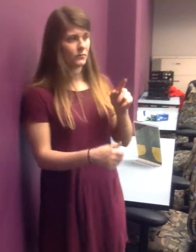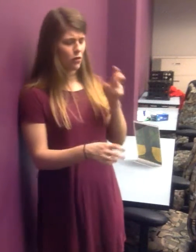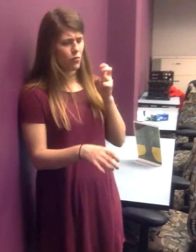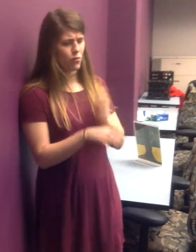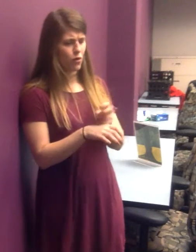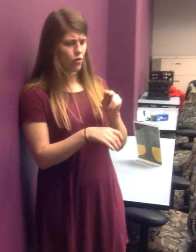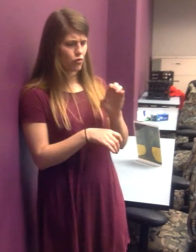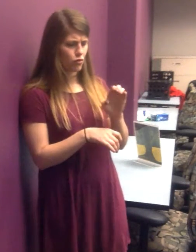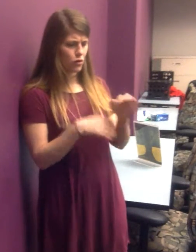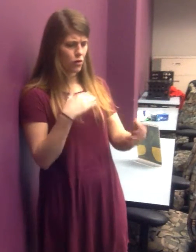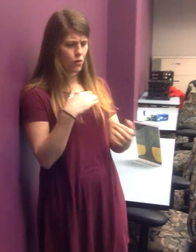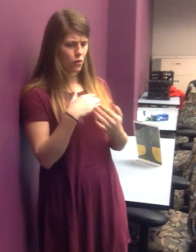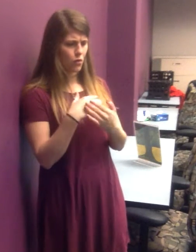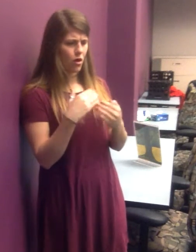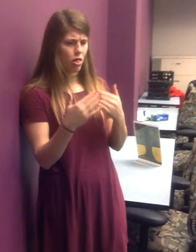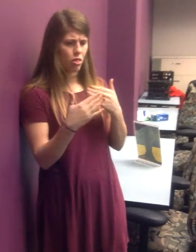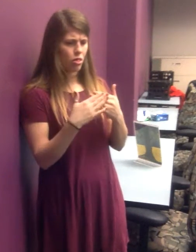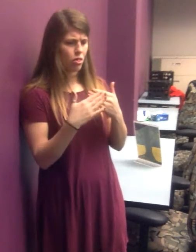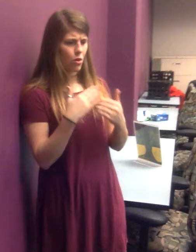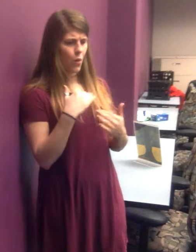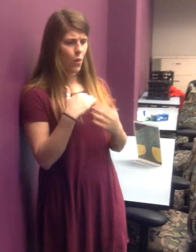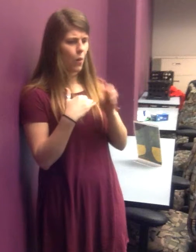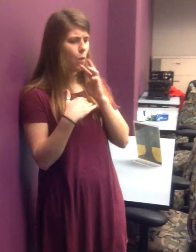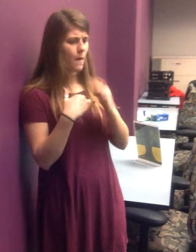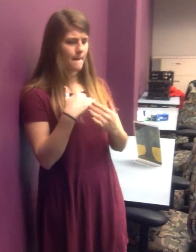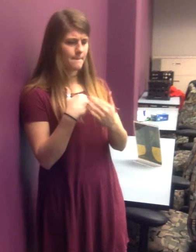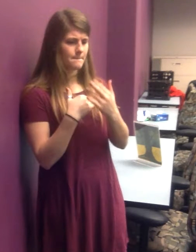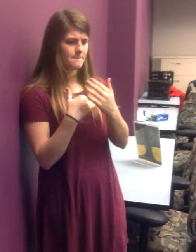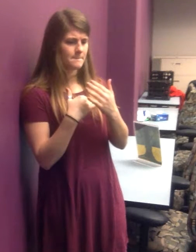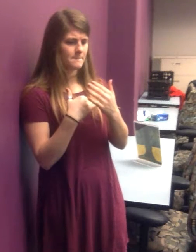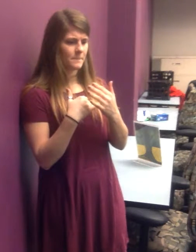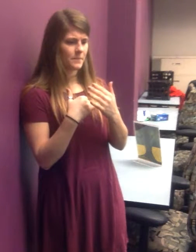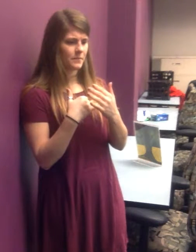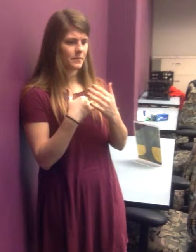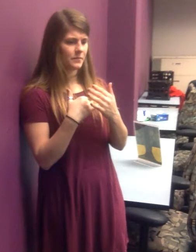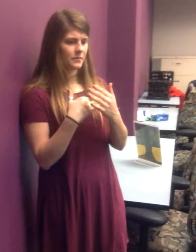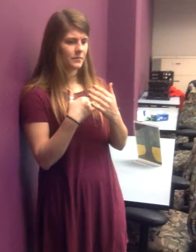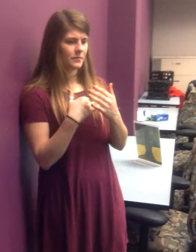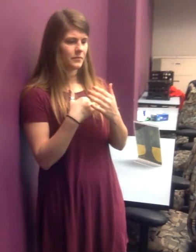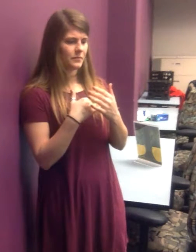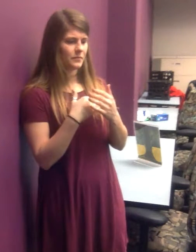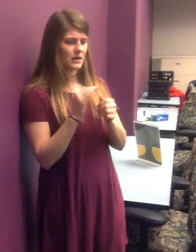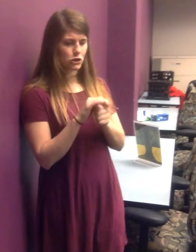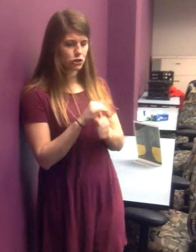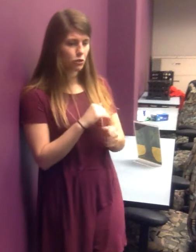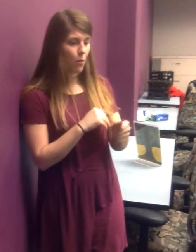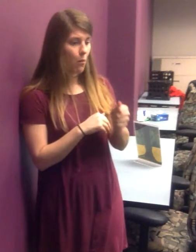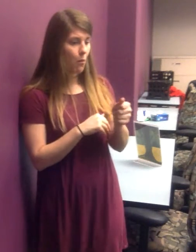storm surges, and you're vulnerable because of high tides. Those vulnerabilities don't go away because you just legislate them